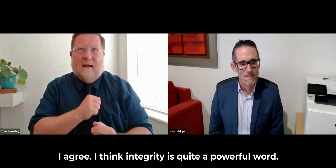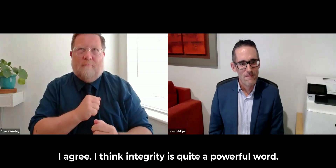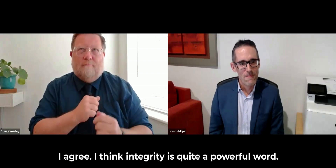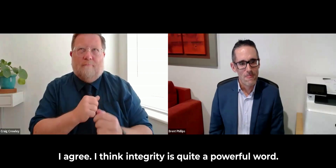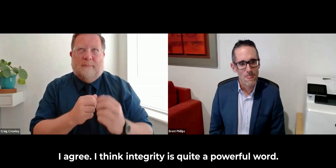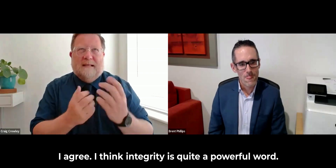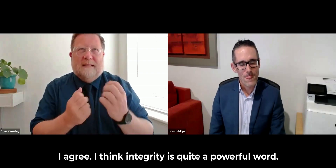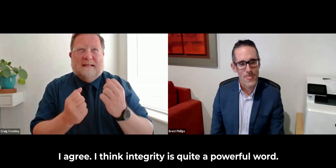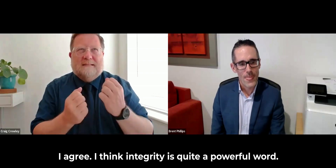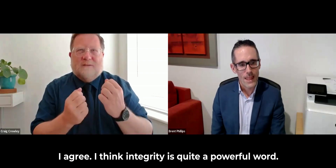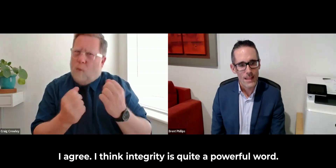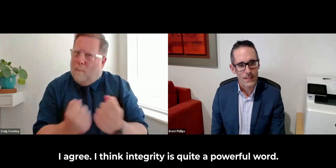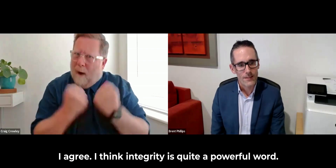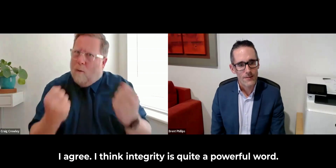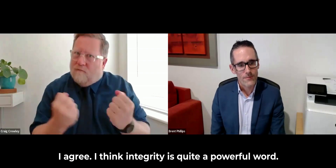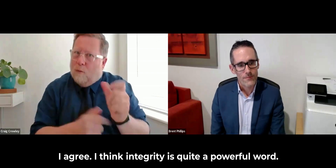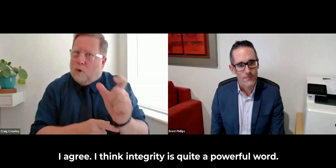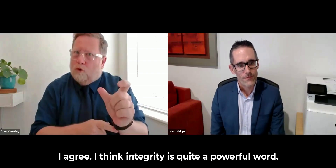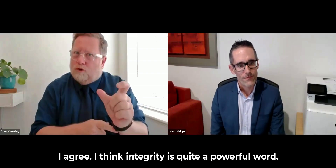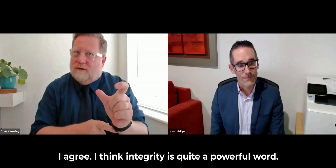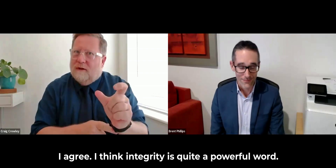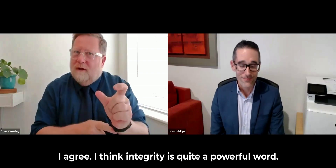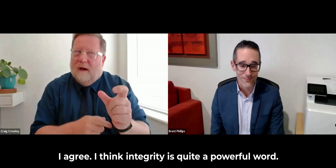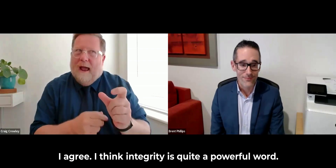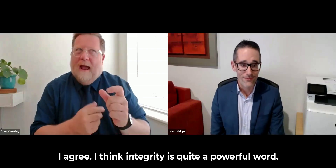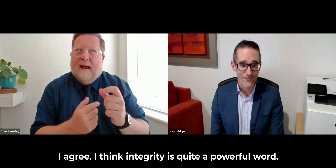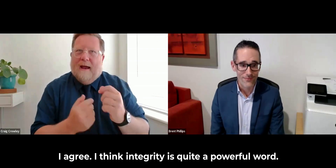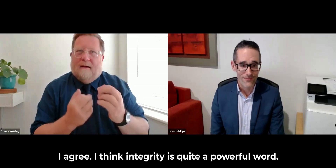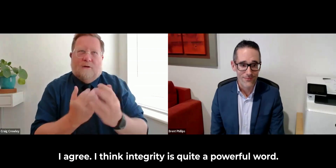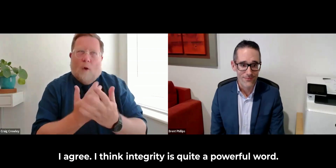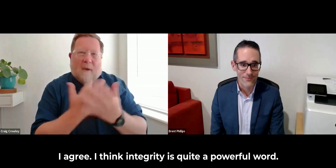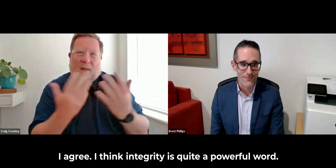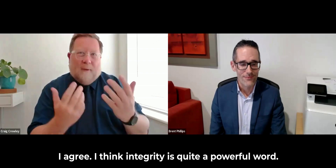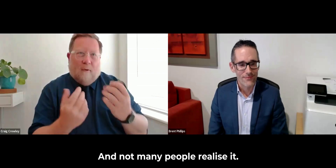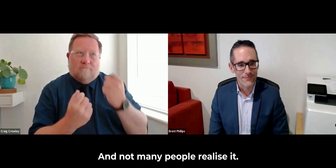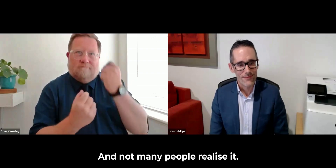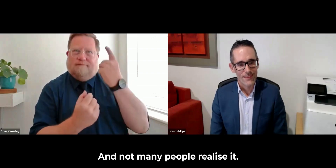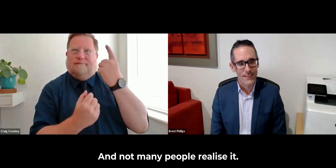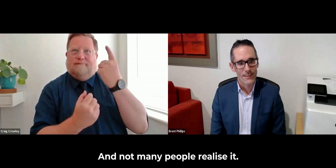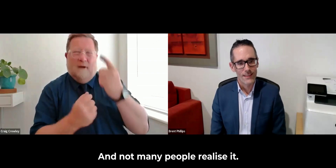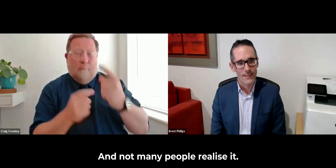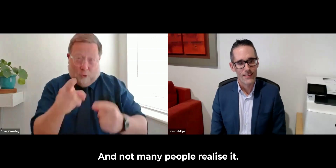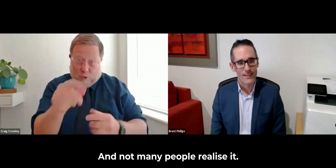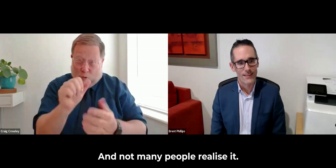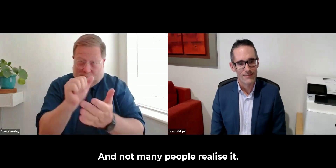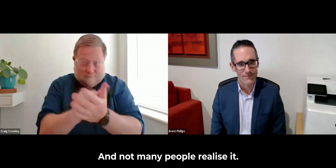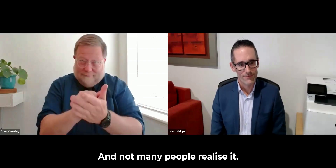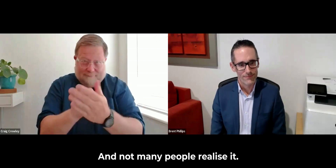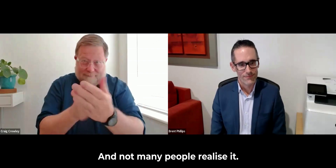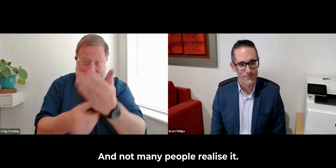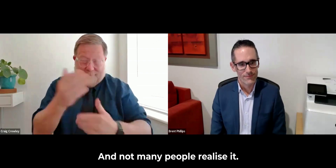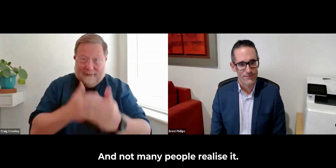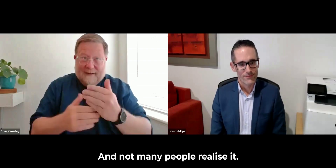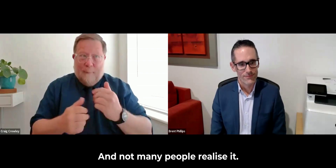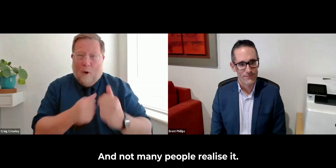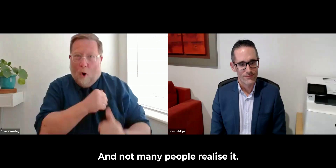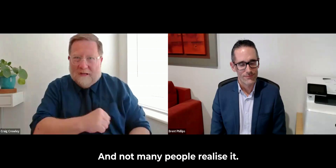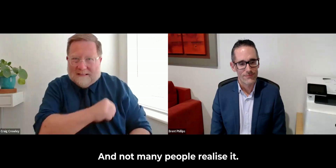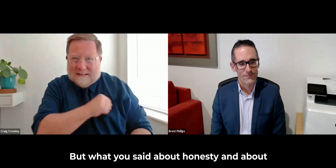think integrity is quite a powerful word, and not many people realize it. But what